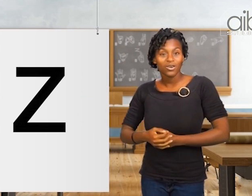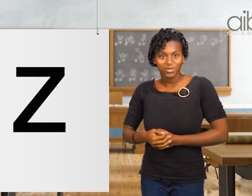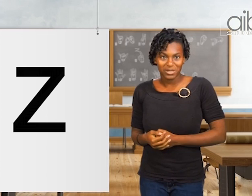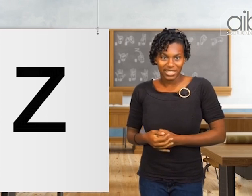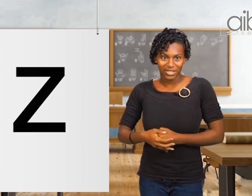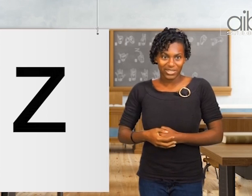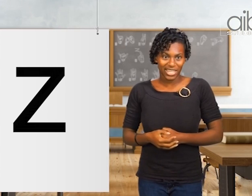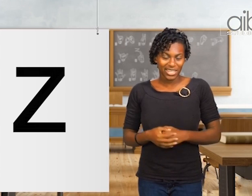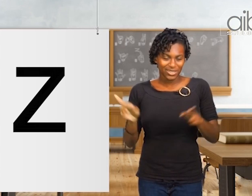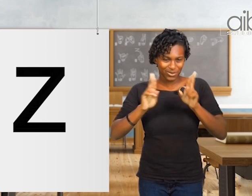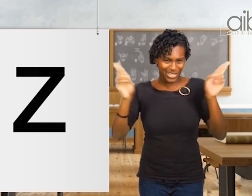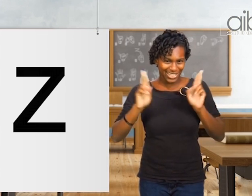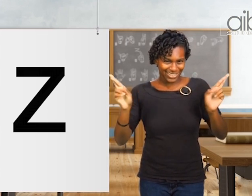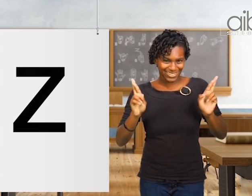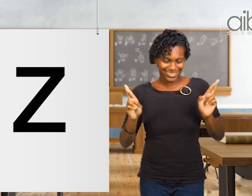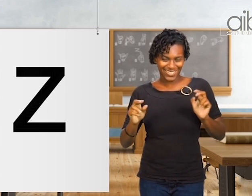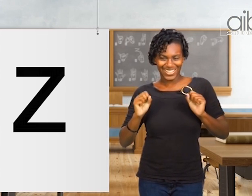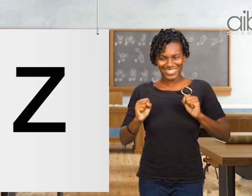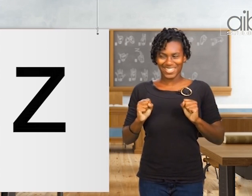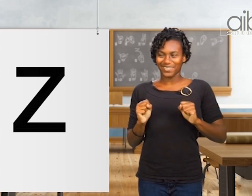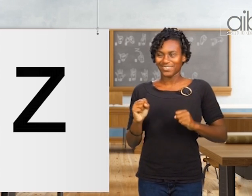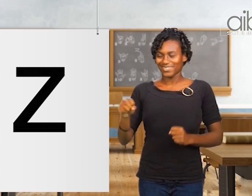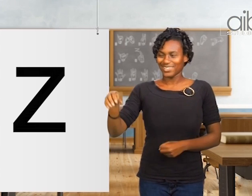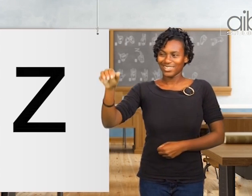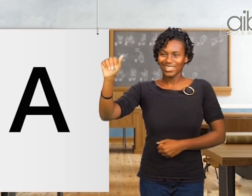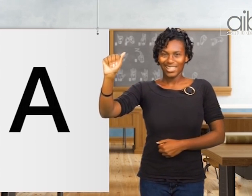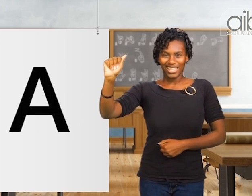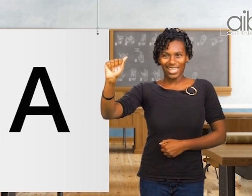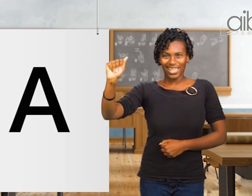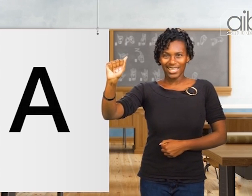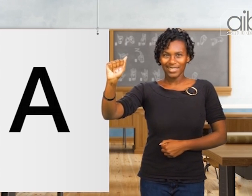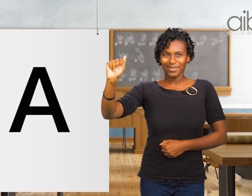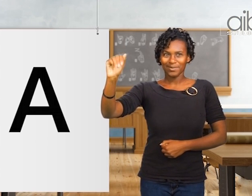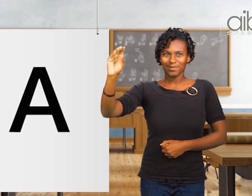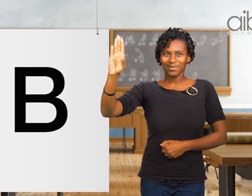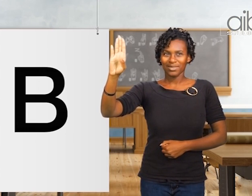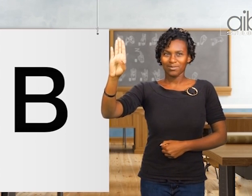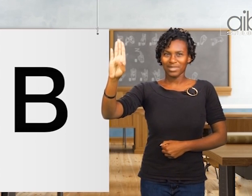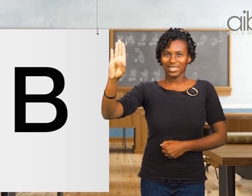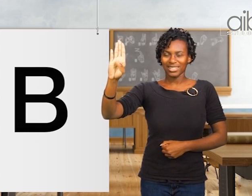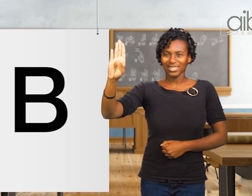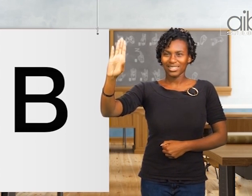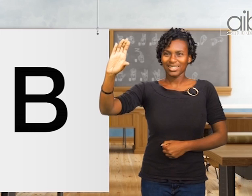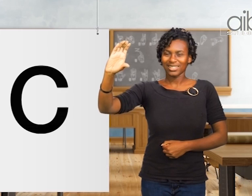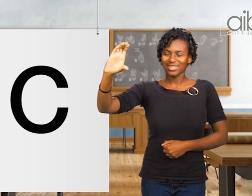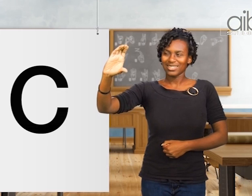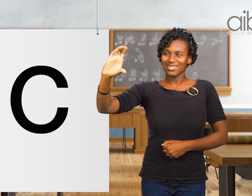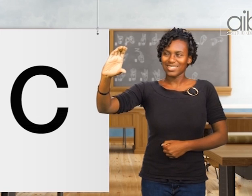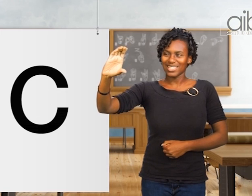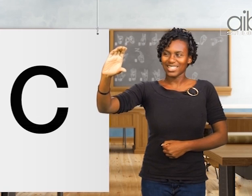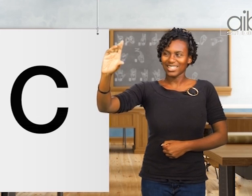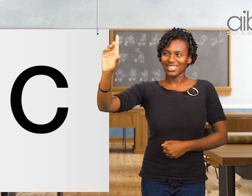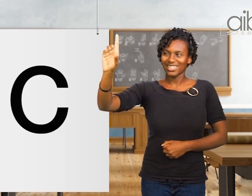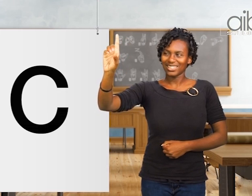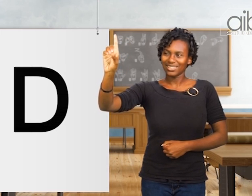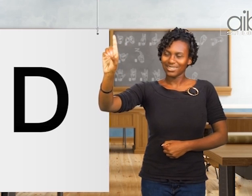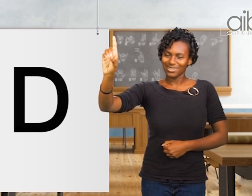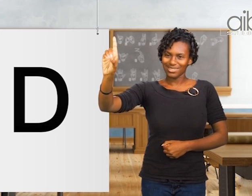from the beginning, okay? You ready? All right, let's go. A, B, C,